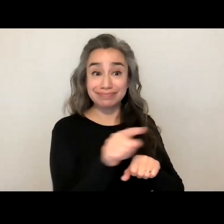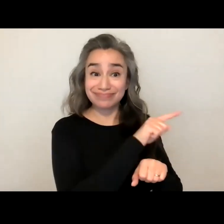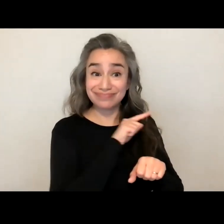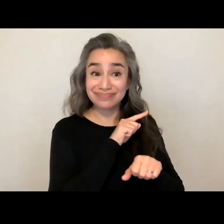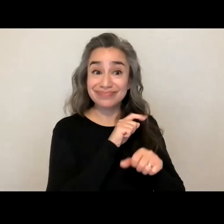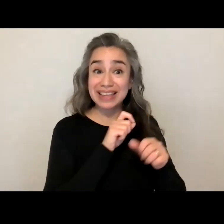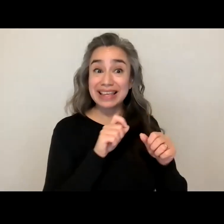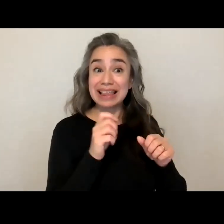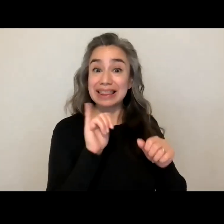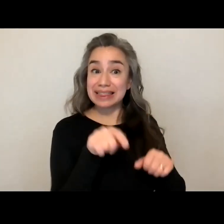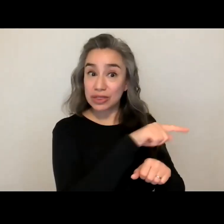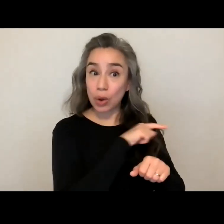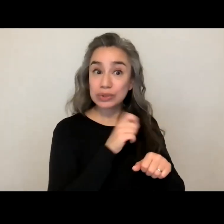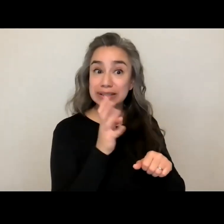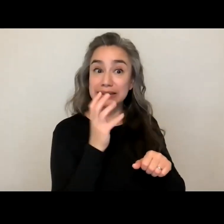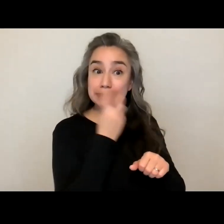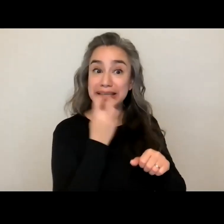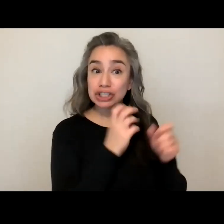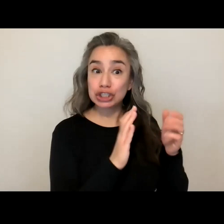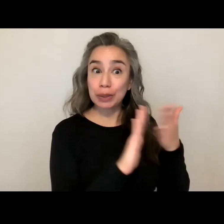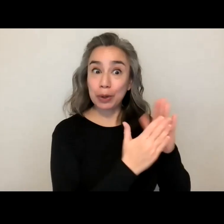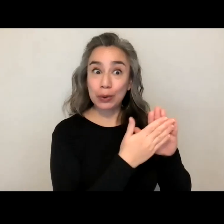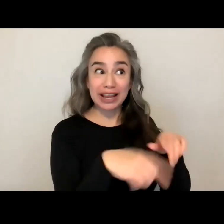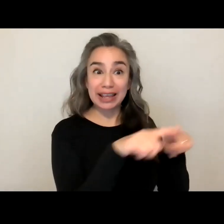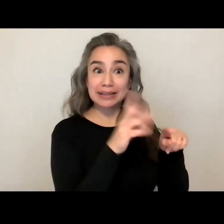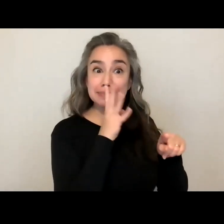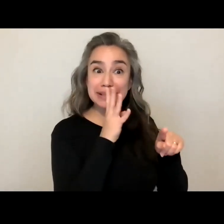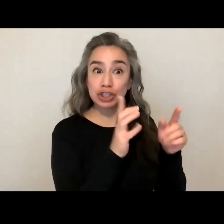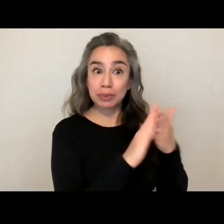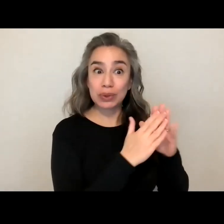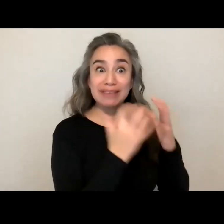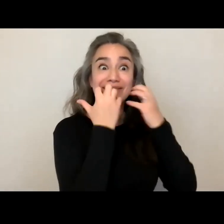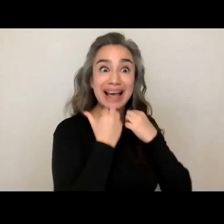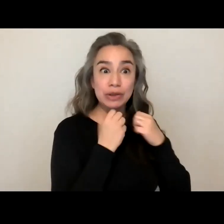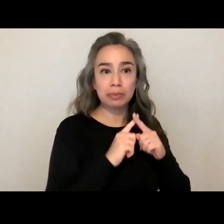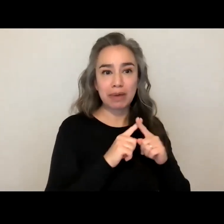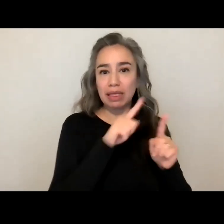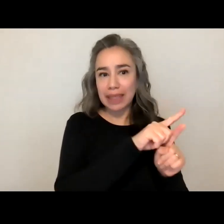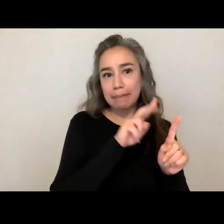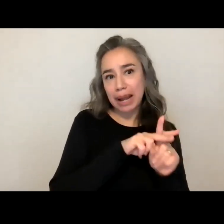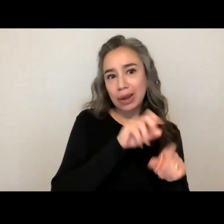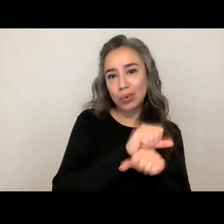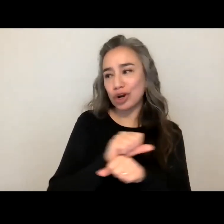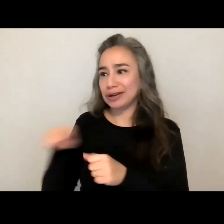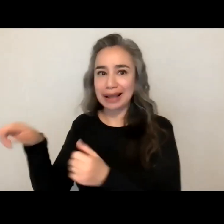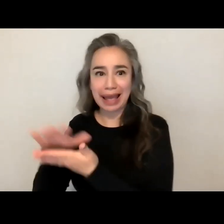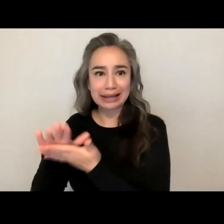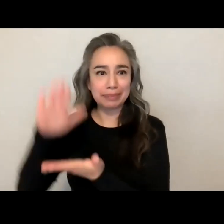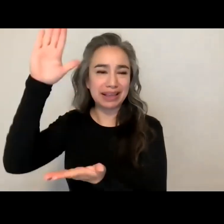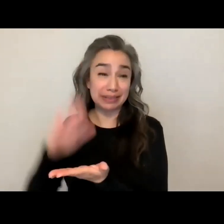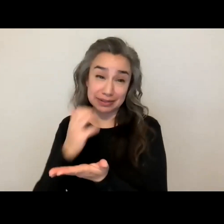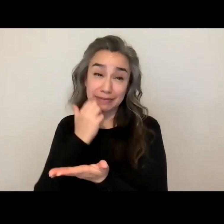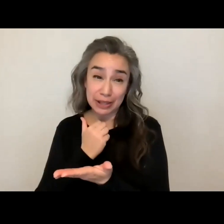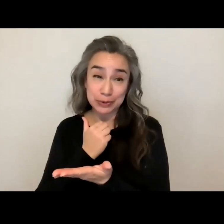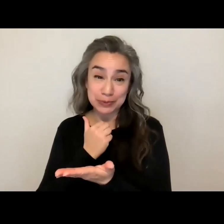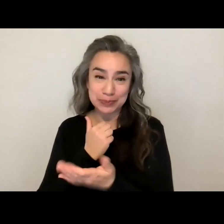speech community is less valued in the academic setting, and often for no good reason.